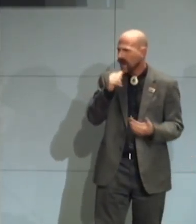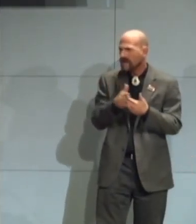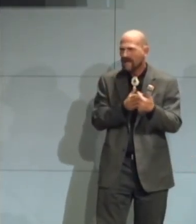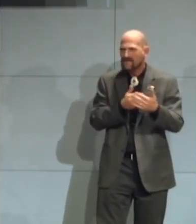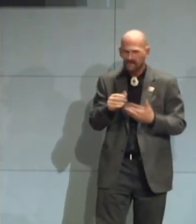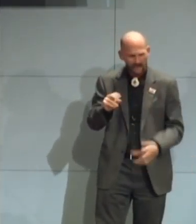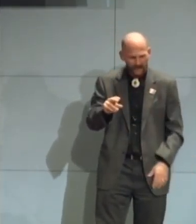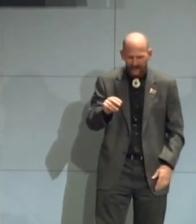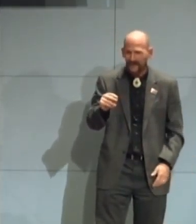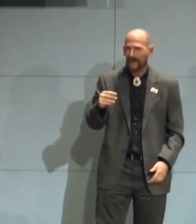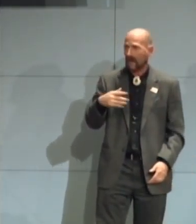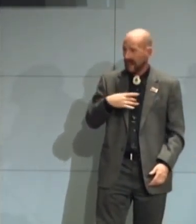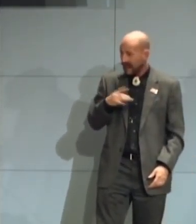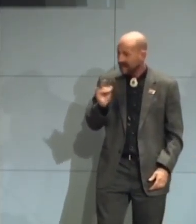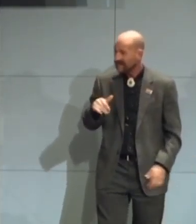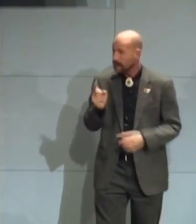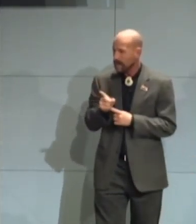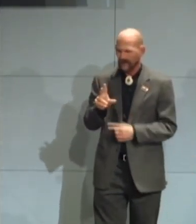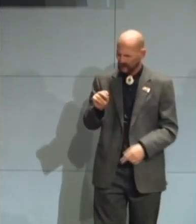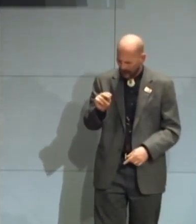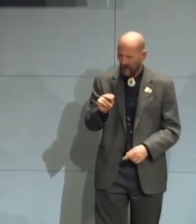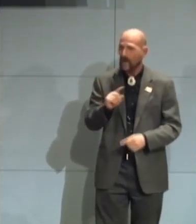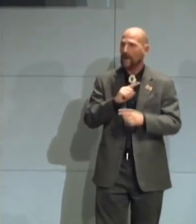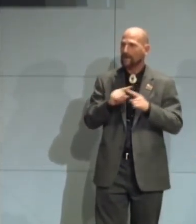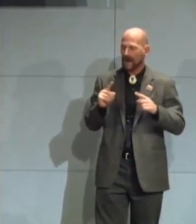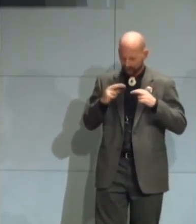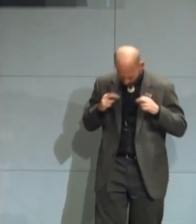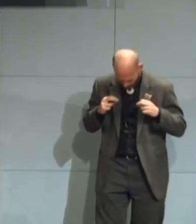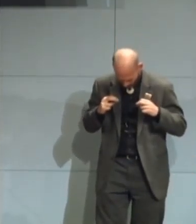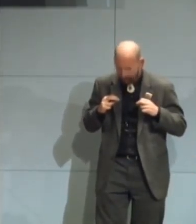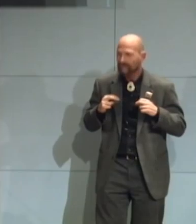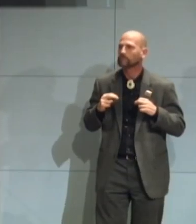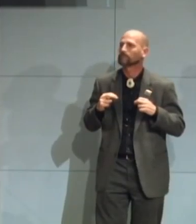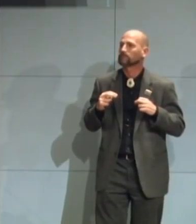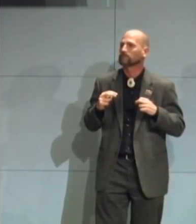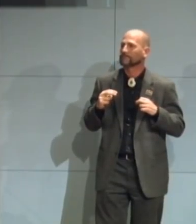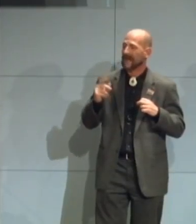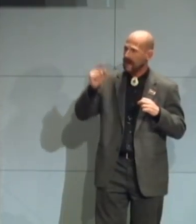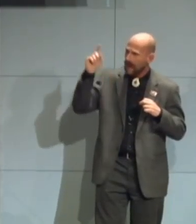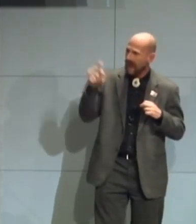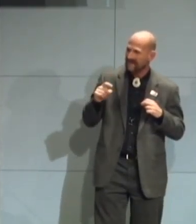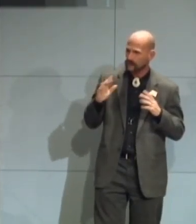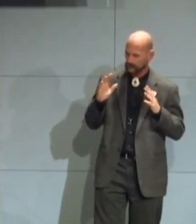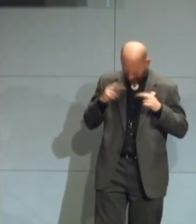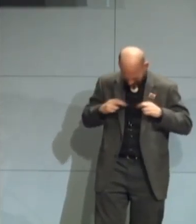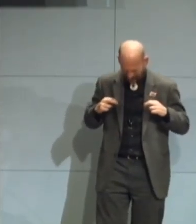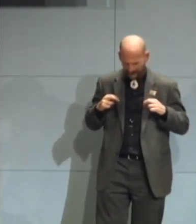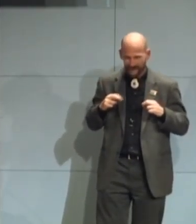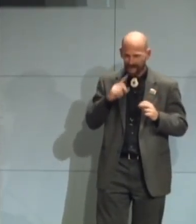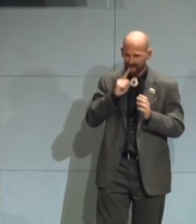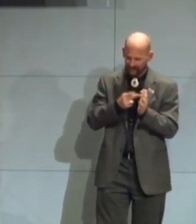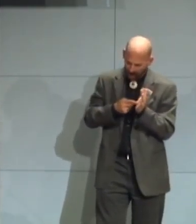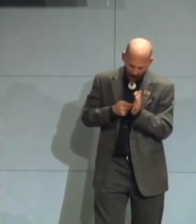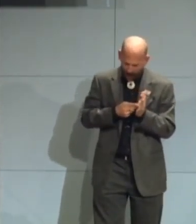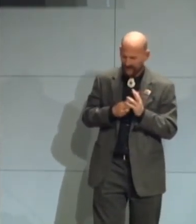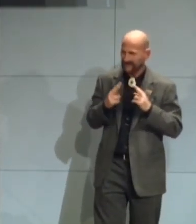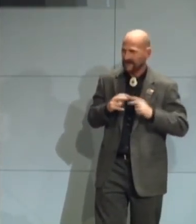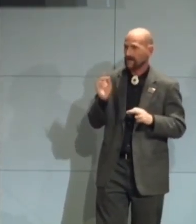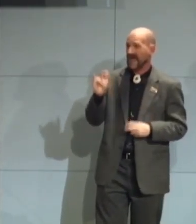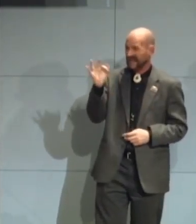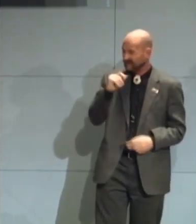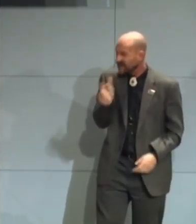privilege, is that all of these things tend to operate in a way that allows the people who have